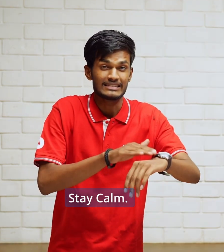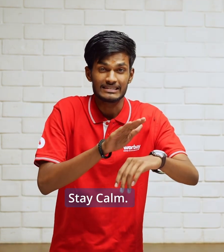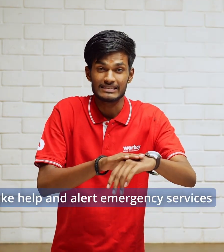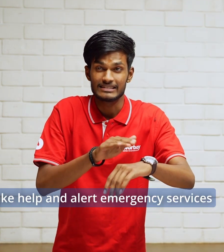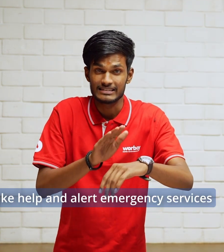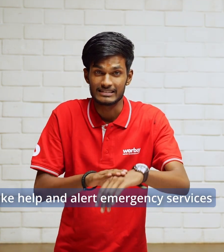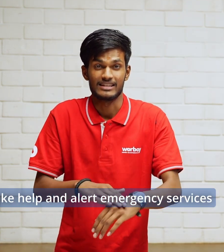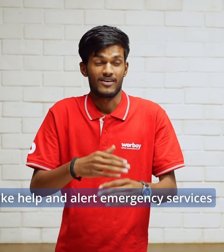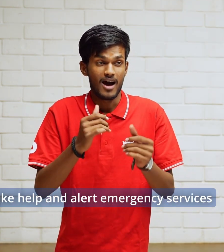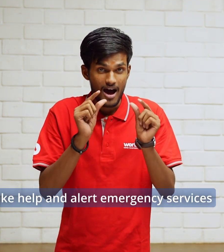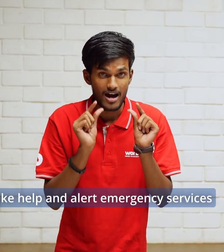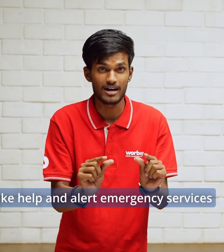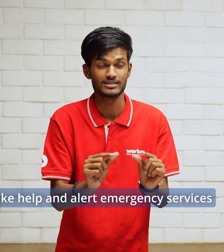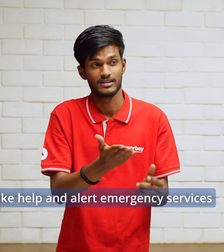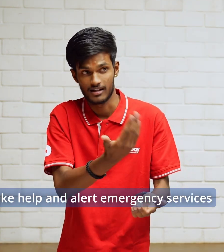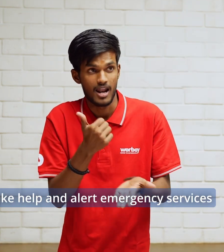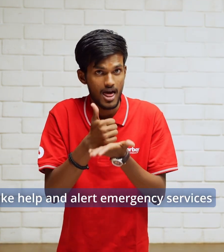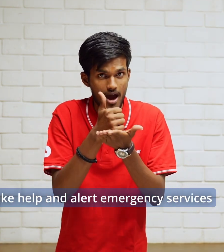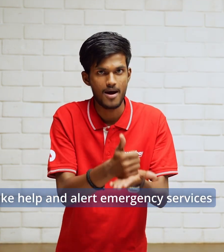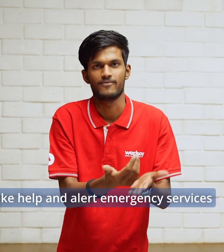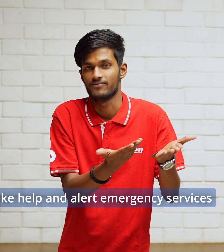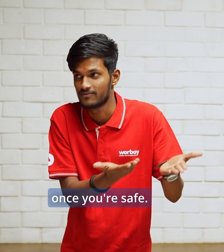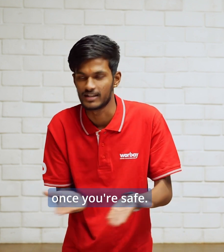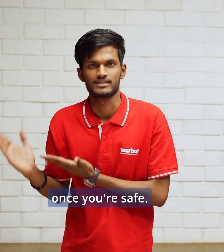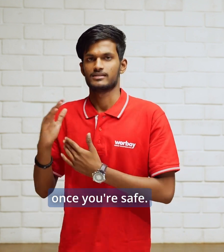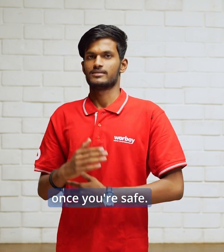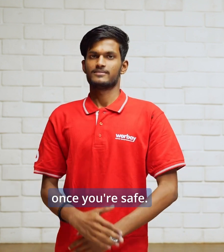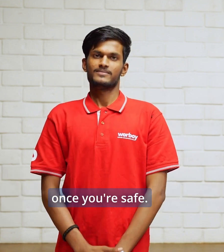Take help and alert emergency services once you are safe.